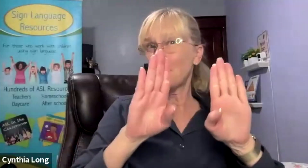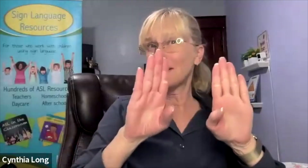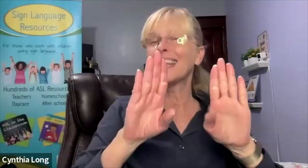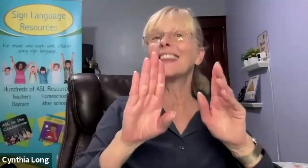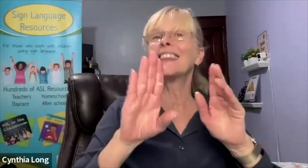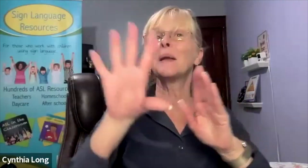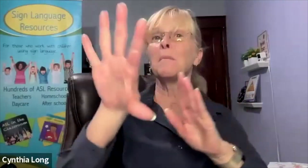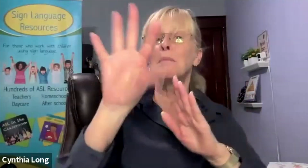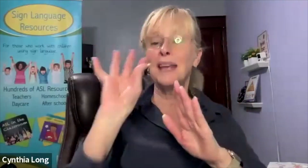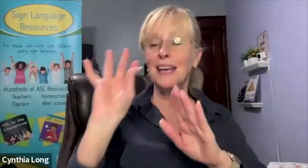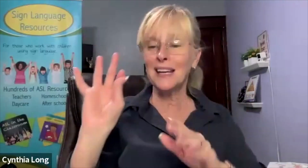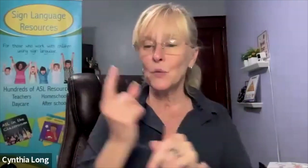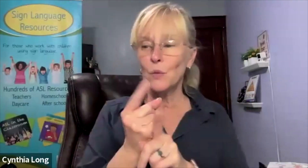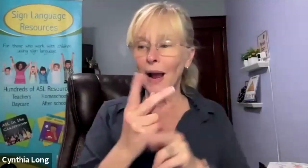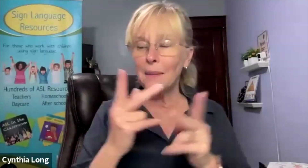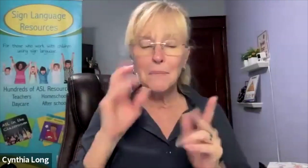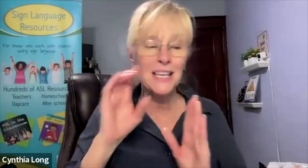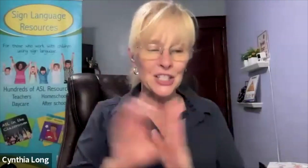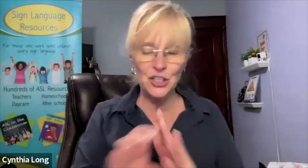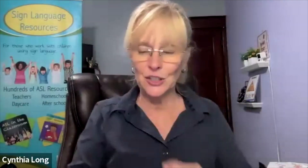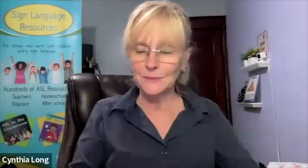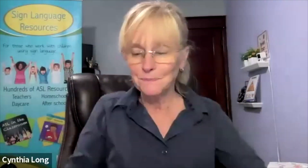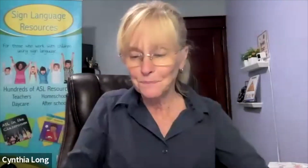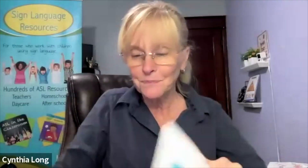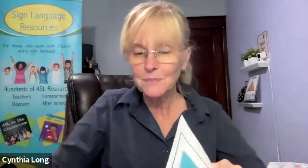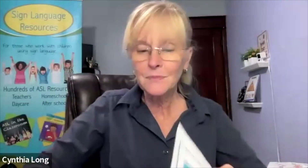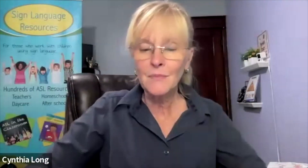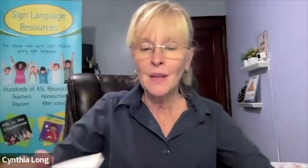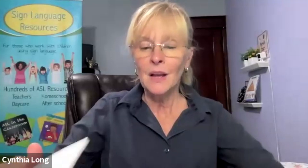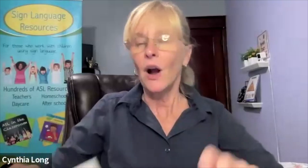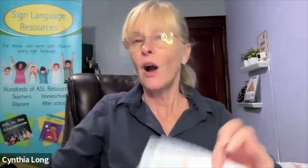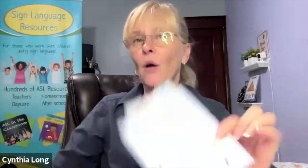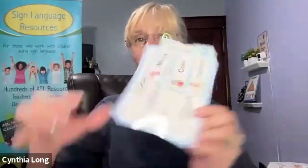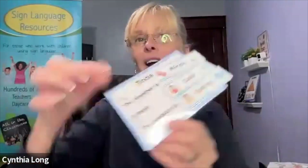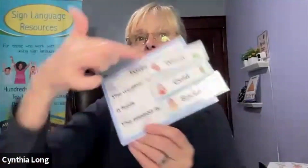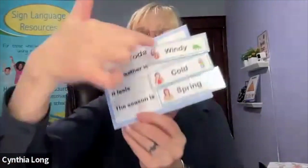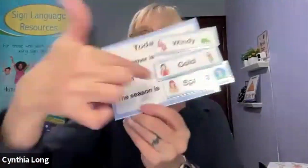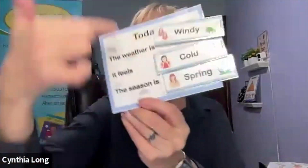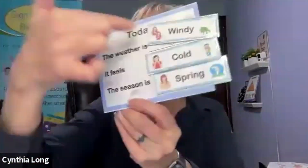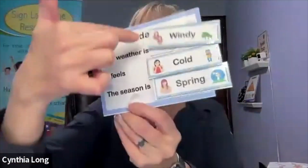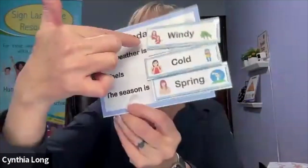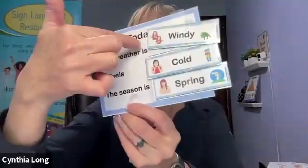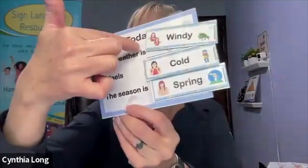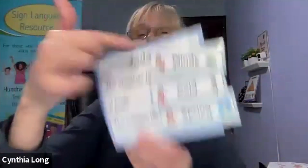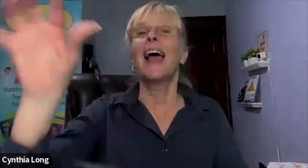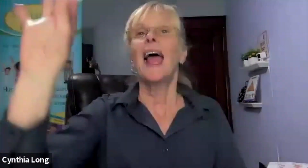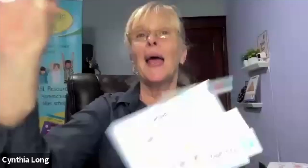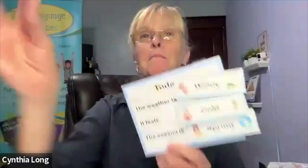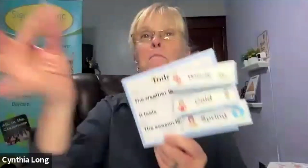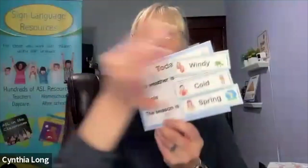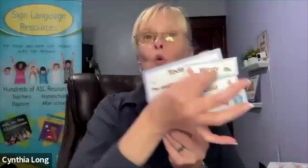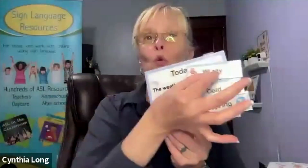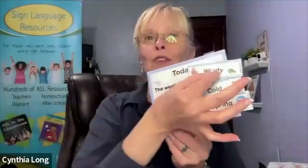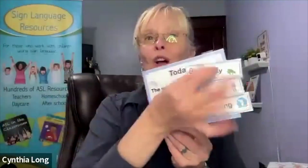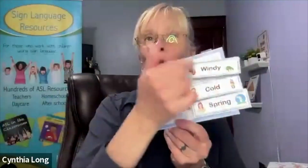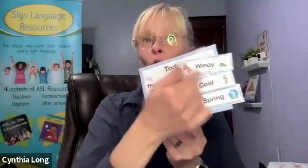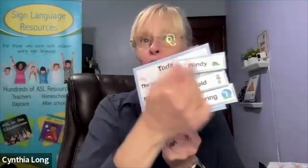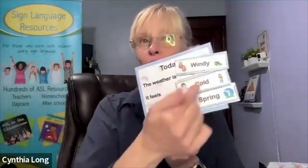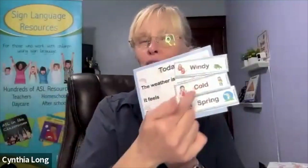board can then pick the right picture or whatever you set up and move it over